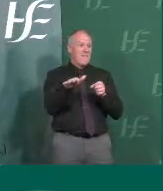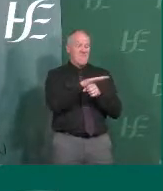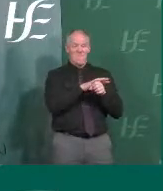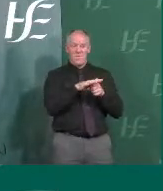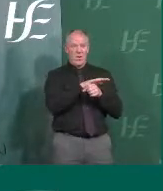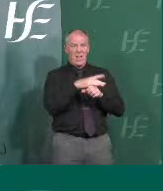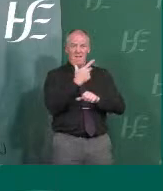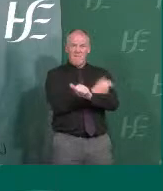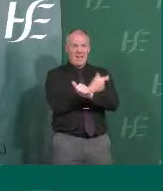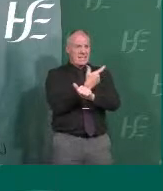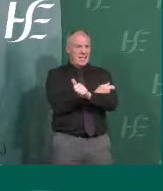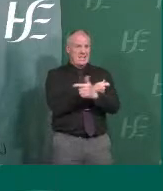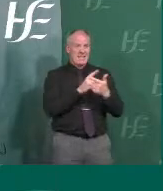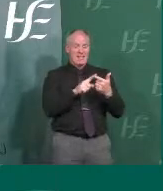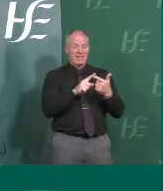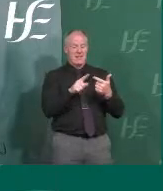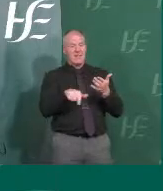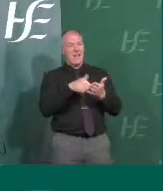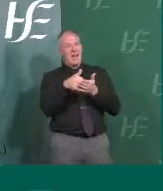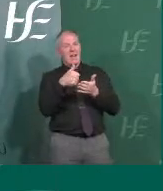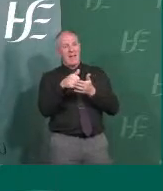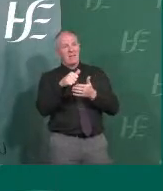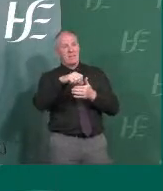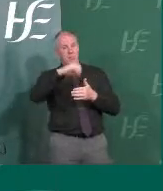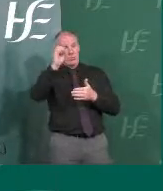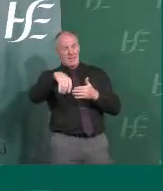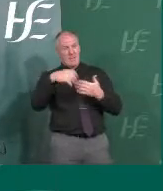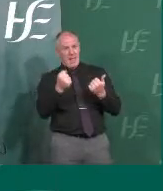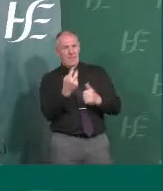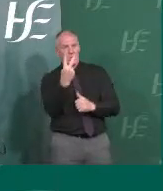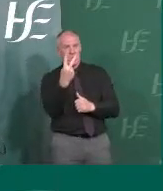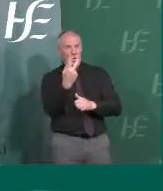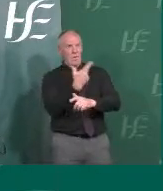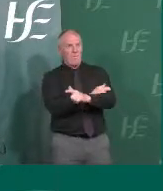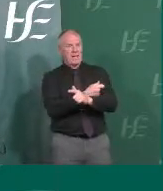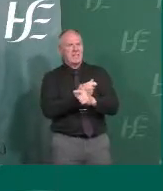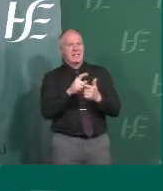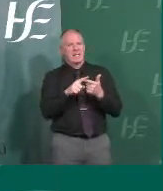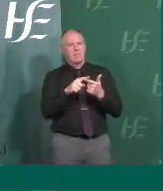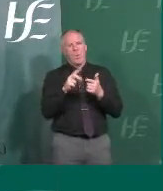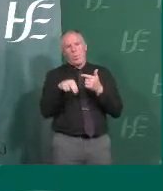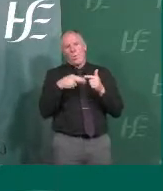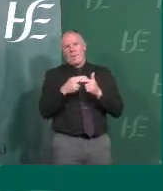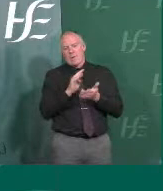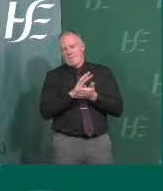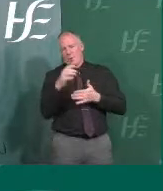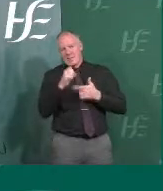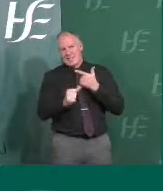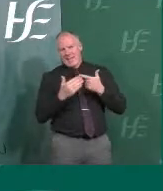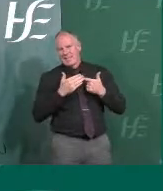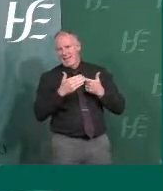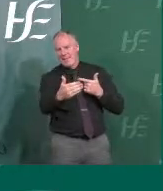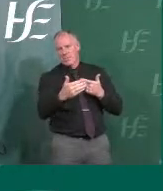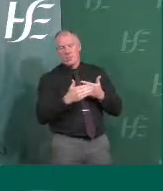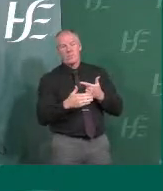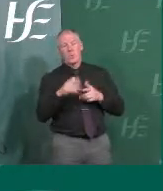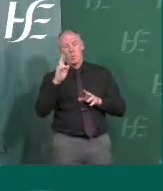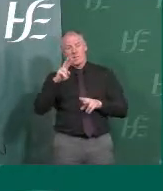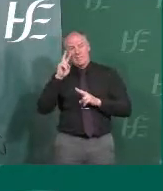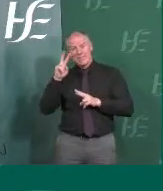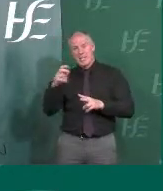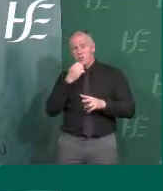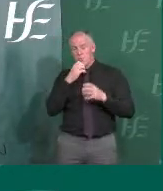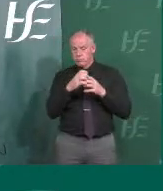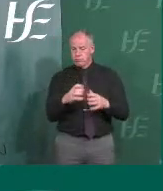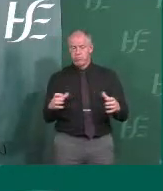vaccinated, and a further 11% have received 2 doses but not yet considered fully vaccinated. This number, as you will see, continues